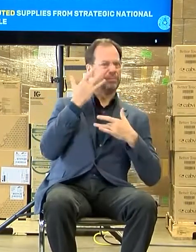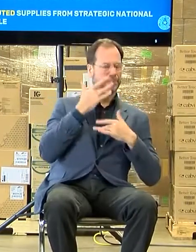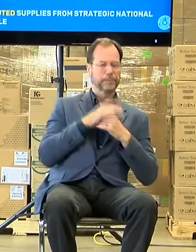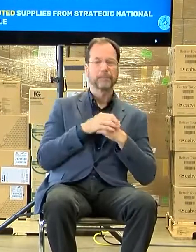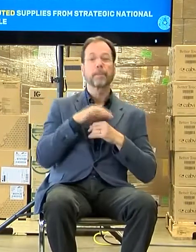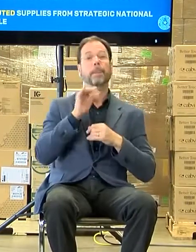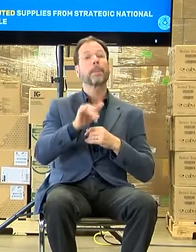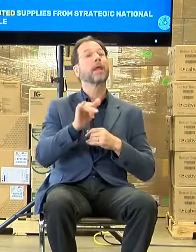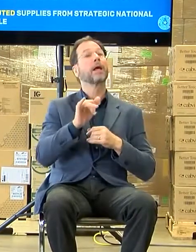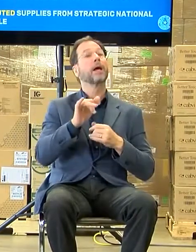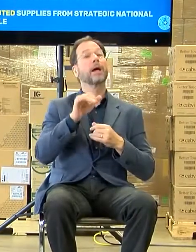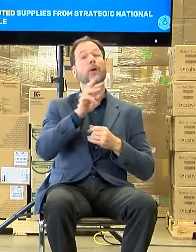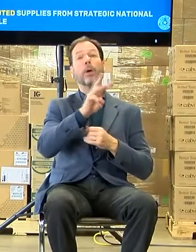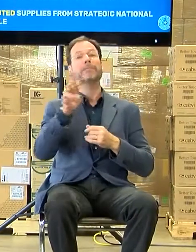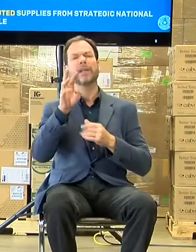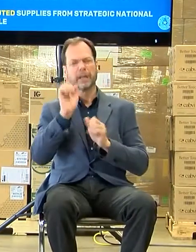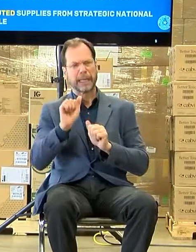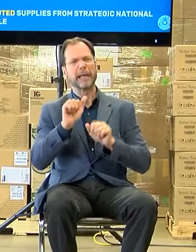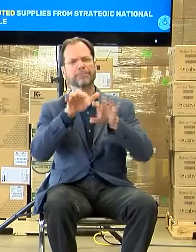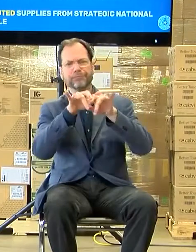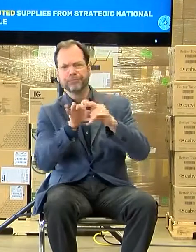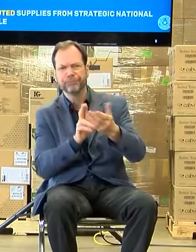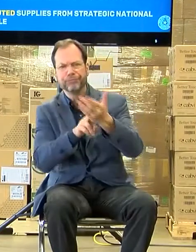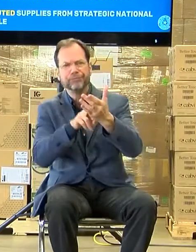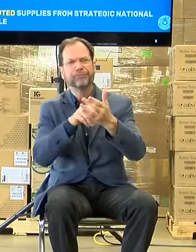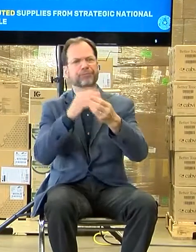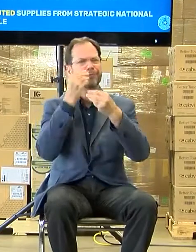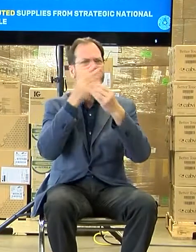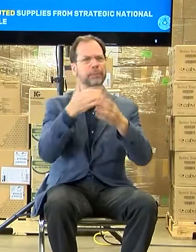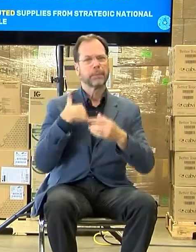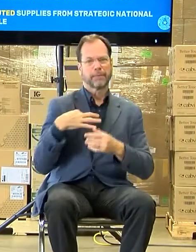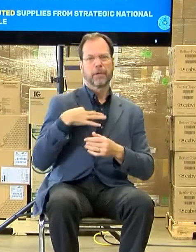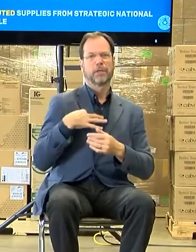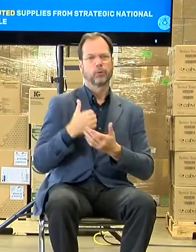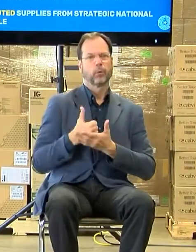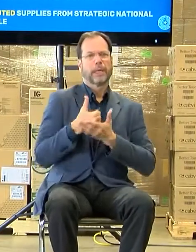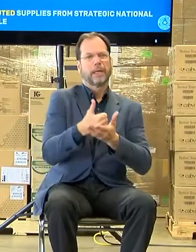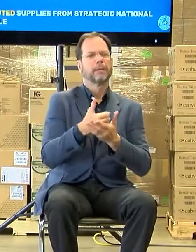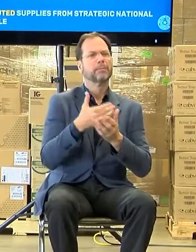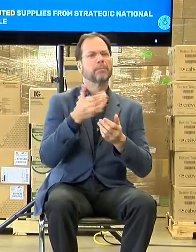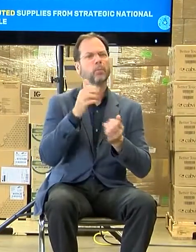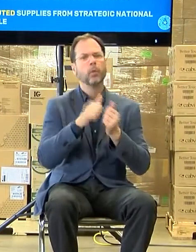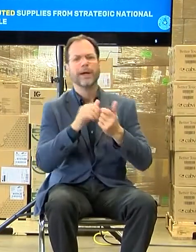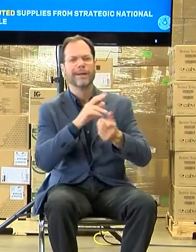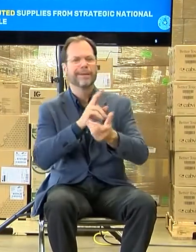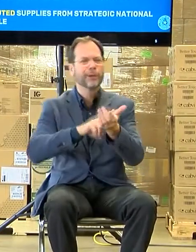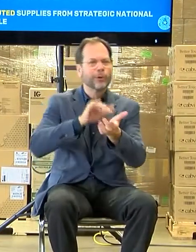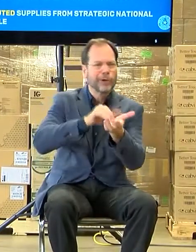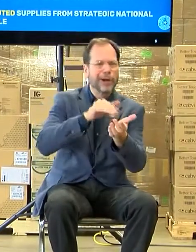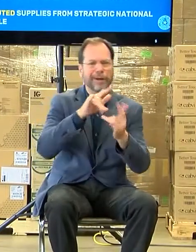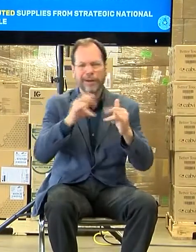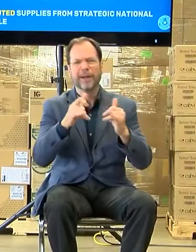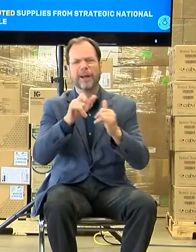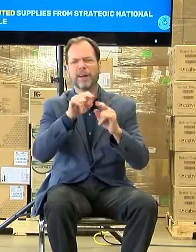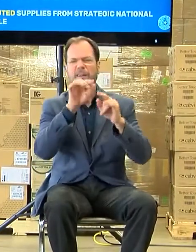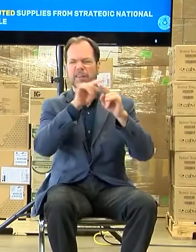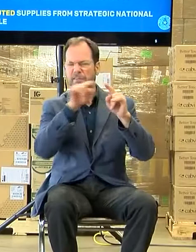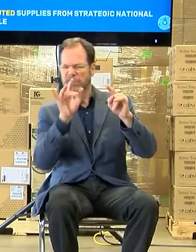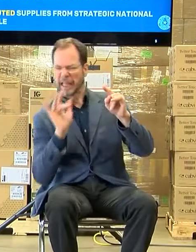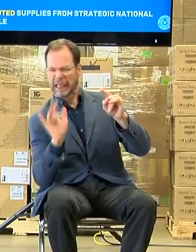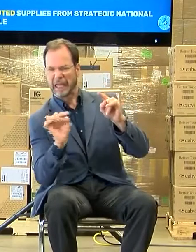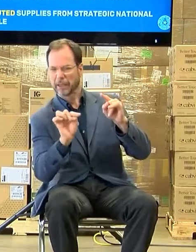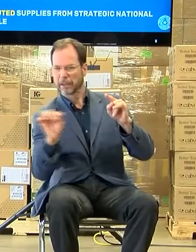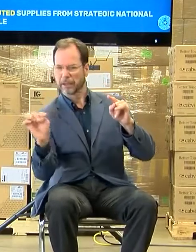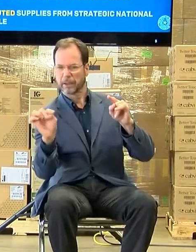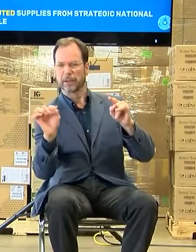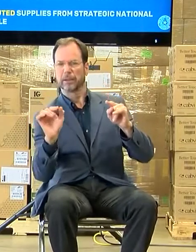site, volunteers who want to assist, especially in providing healthcare services, can find a link on there where